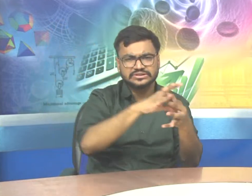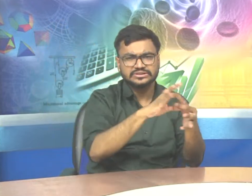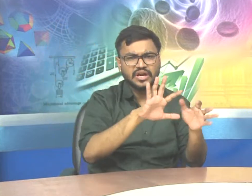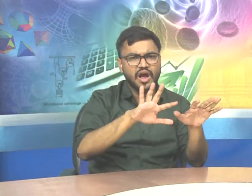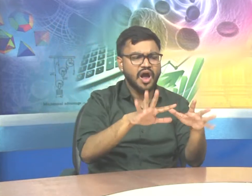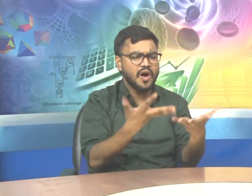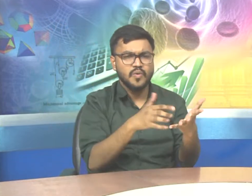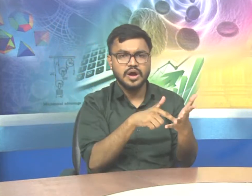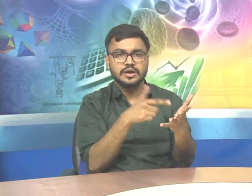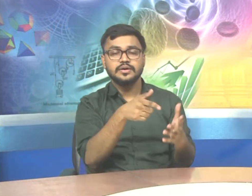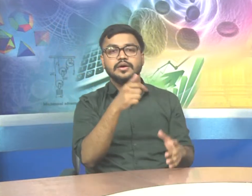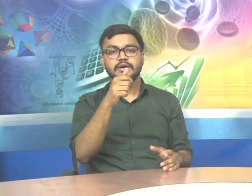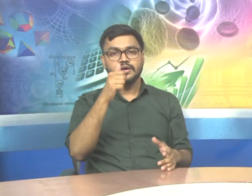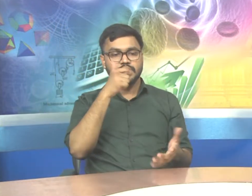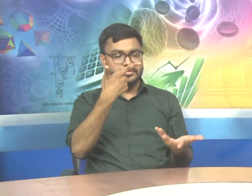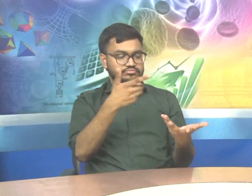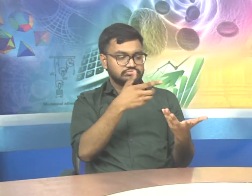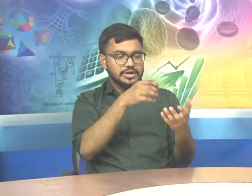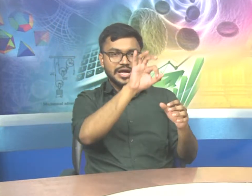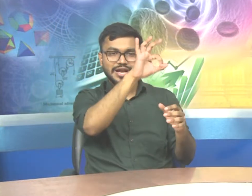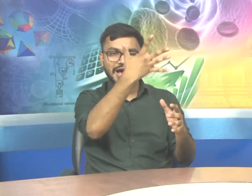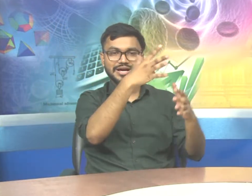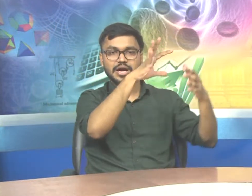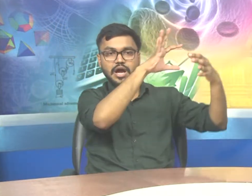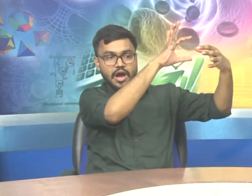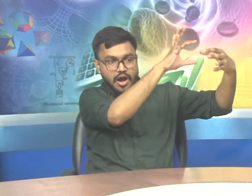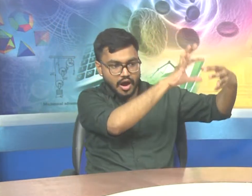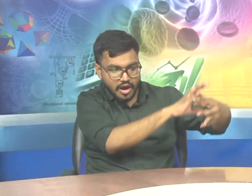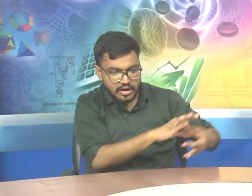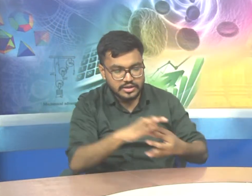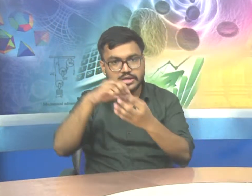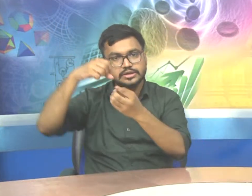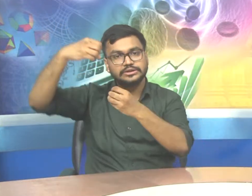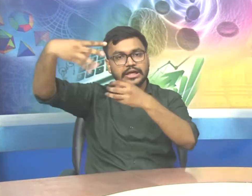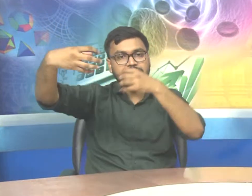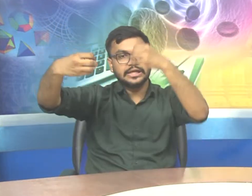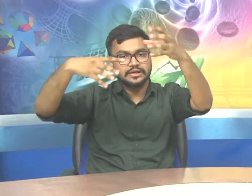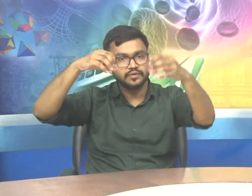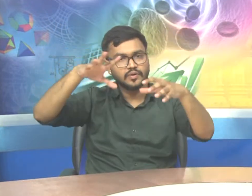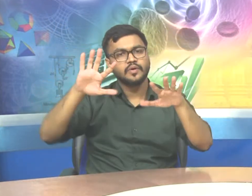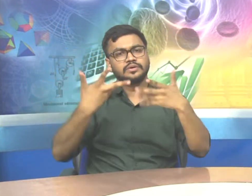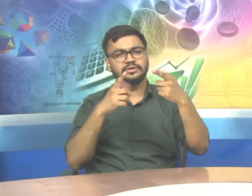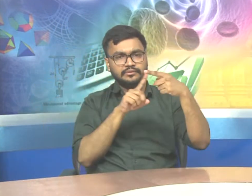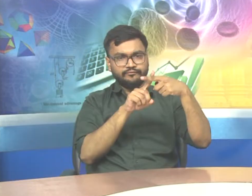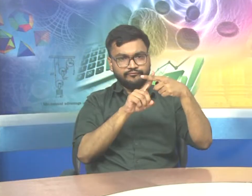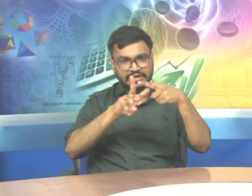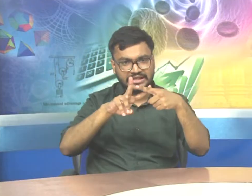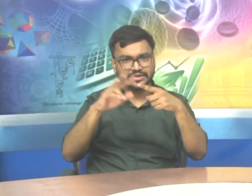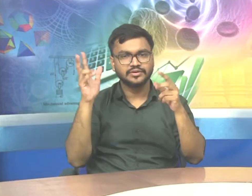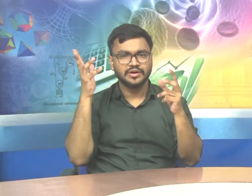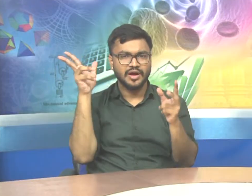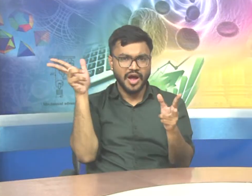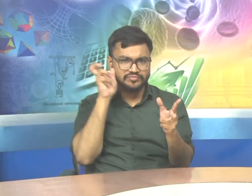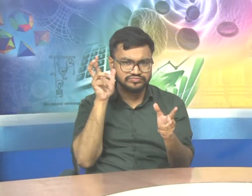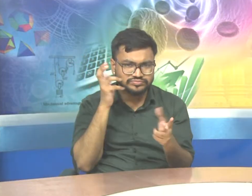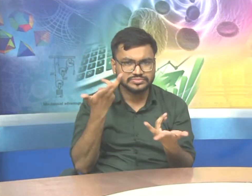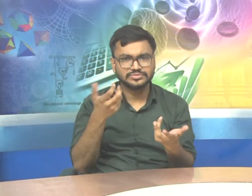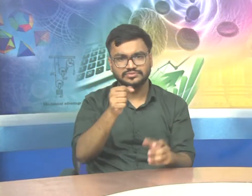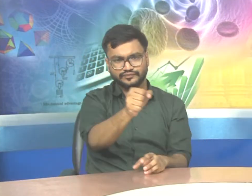At light bulbs run fans, pumps, TVs, radios and